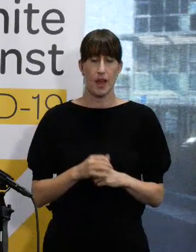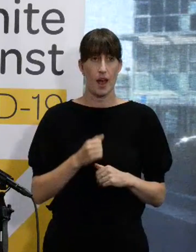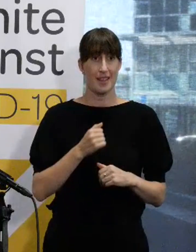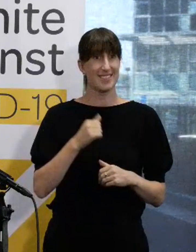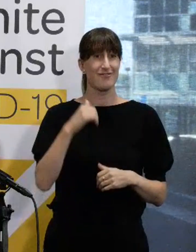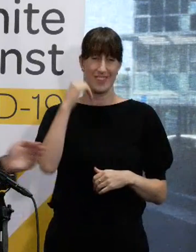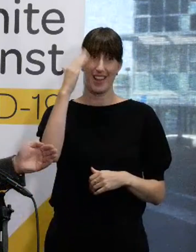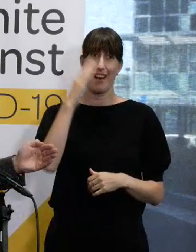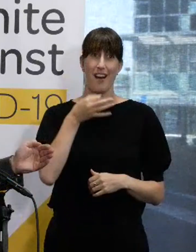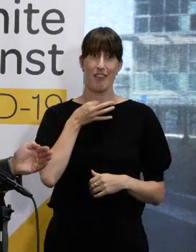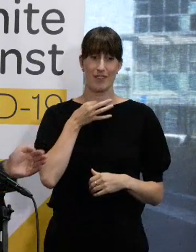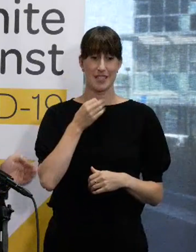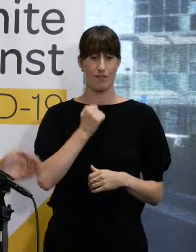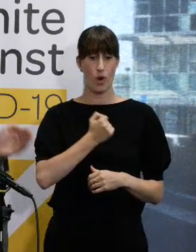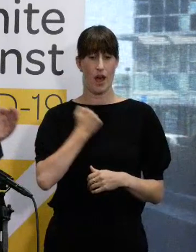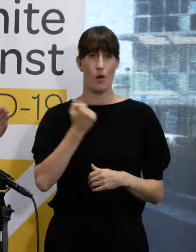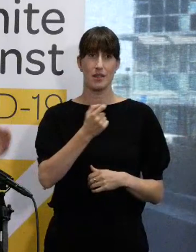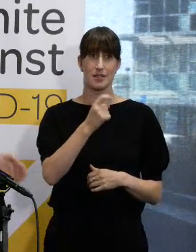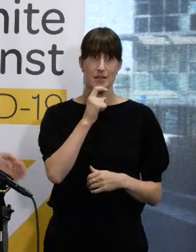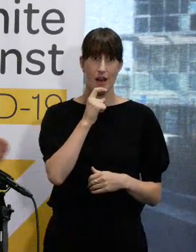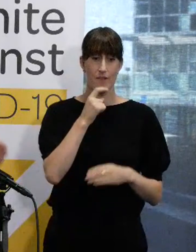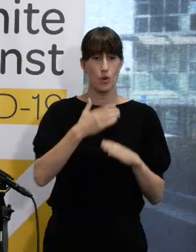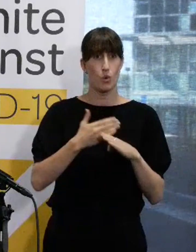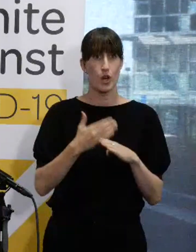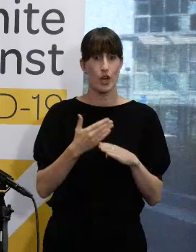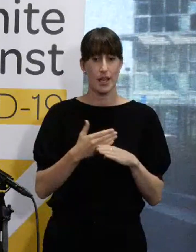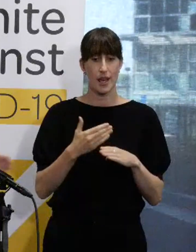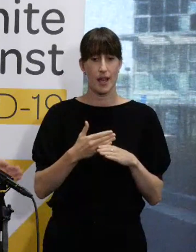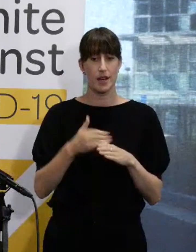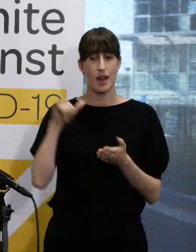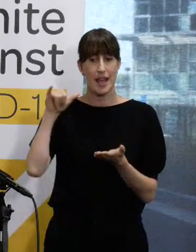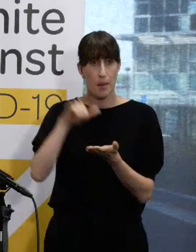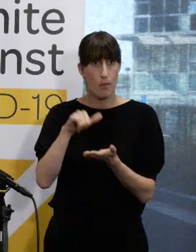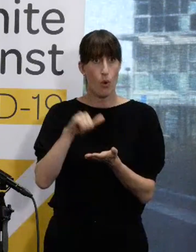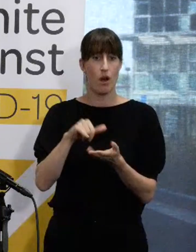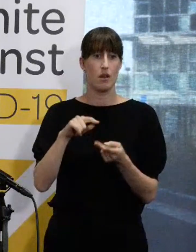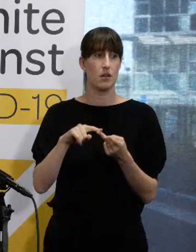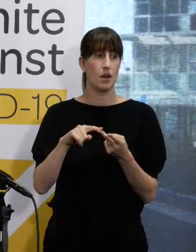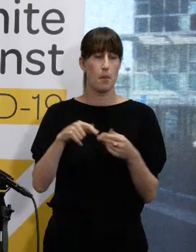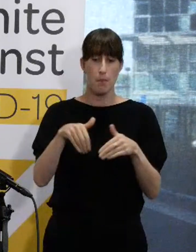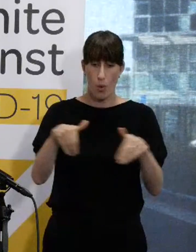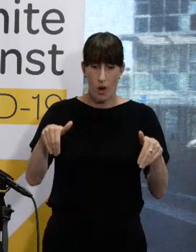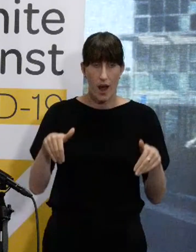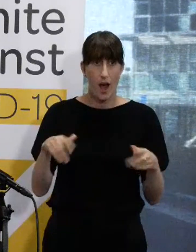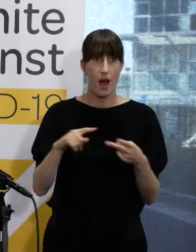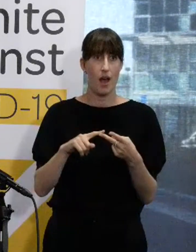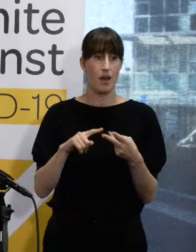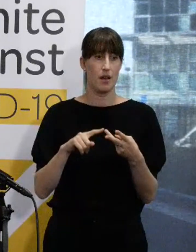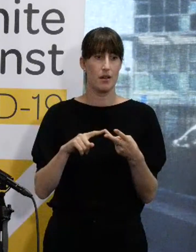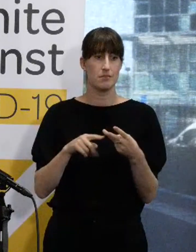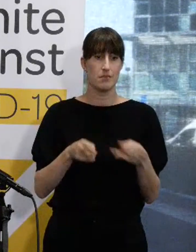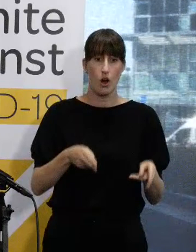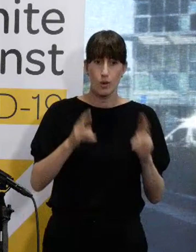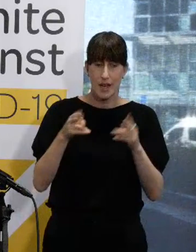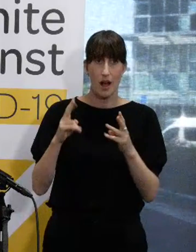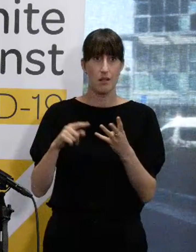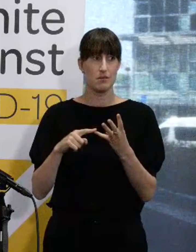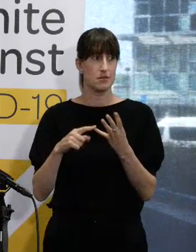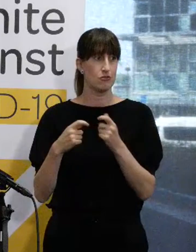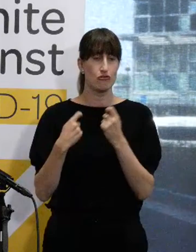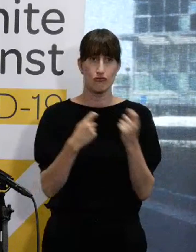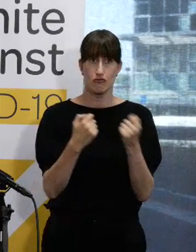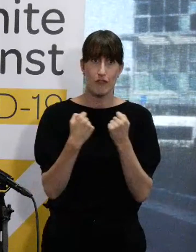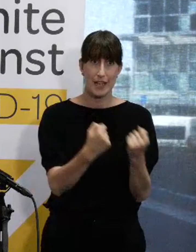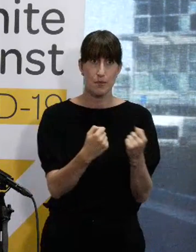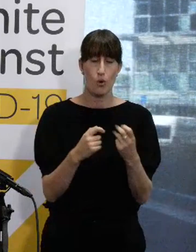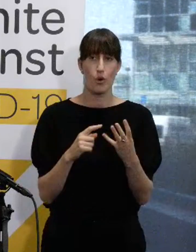those working in MIQ, but right through the airport precinct and those transporting them. And I dare say, because all